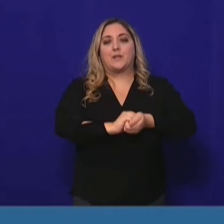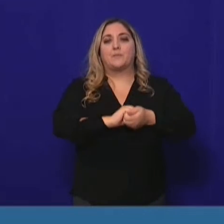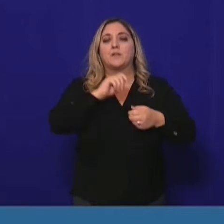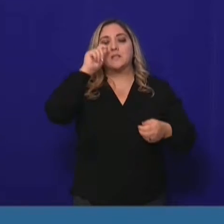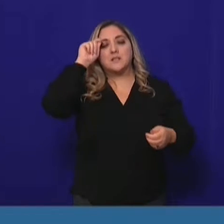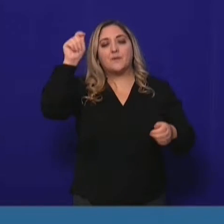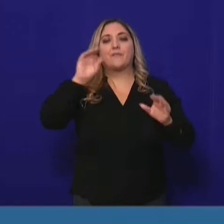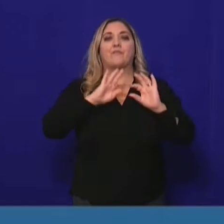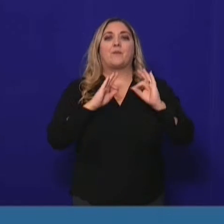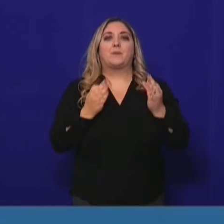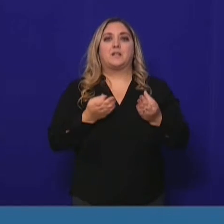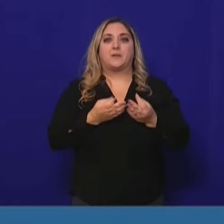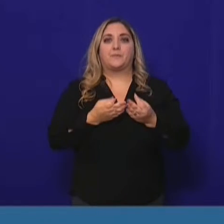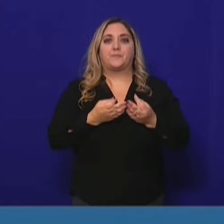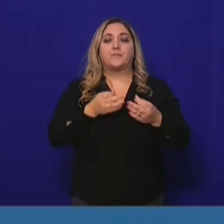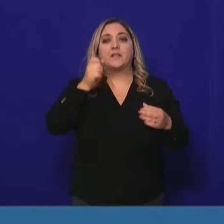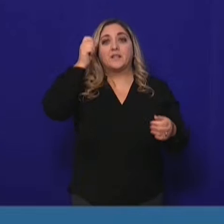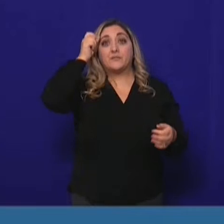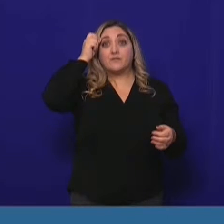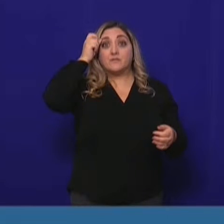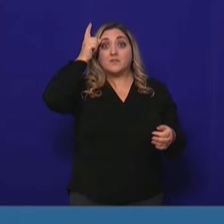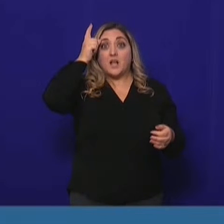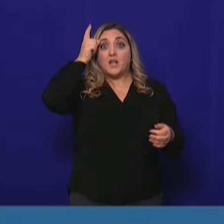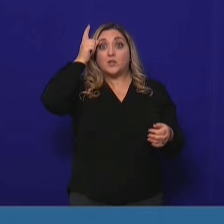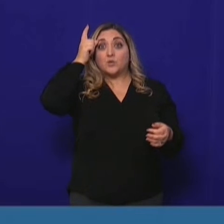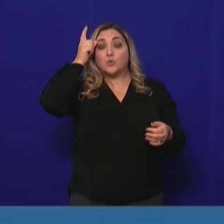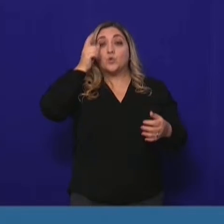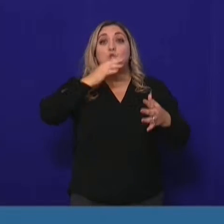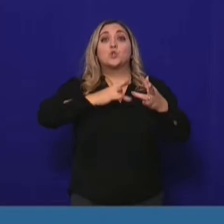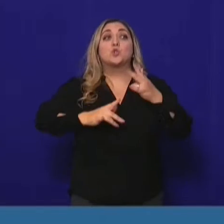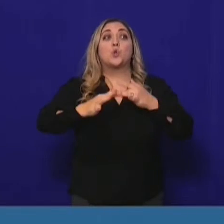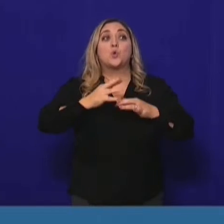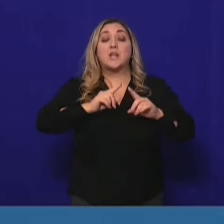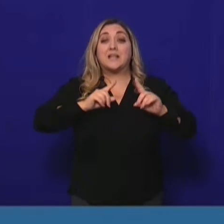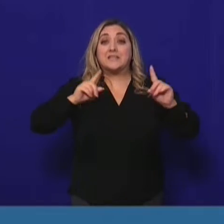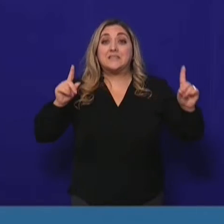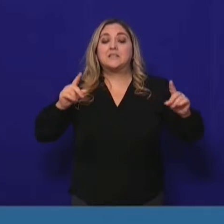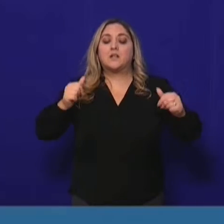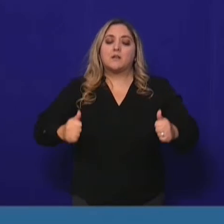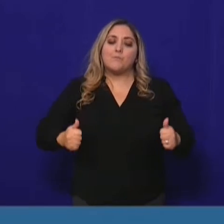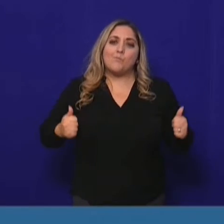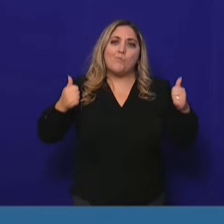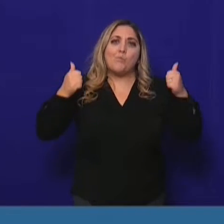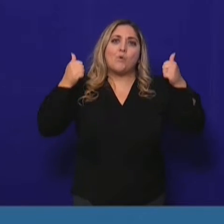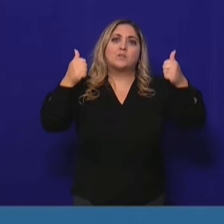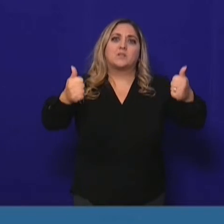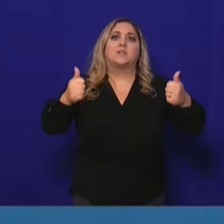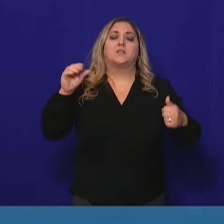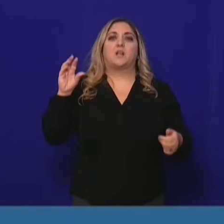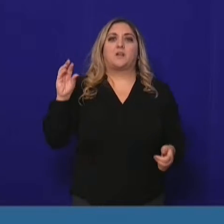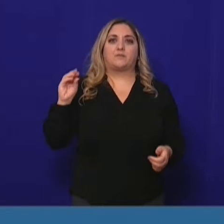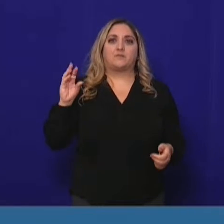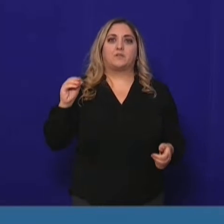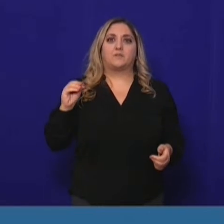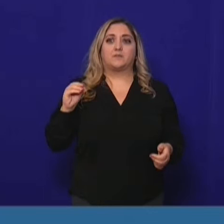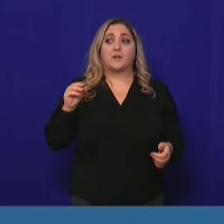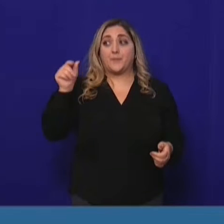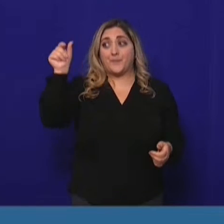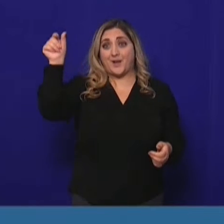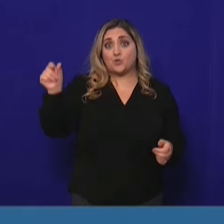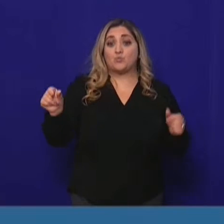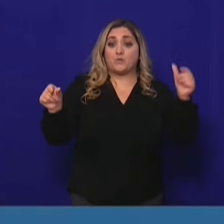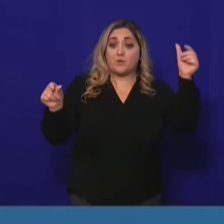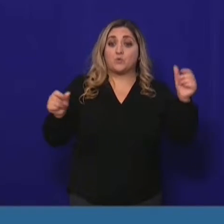familjari tagħna. Għaliex niftakru li d-distanza soċjali hija importanti ħafna li inti jkollok id-distance bejn persuna oħra ta'